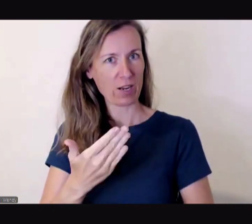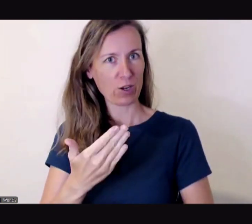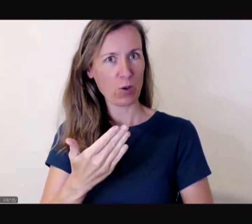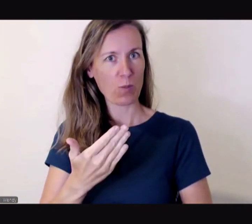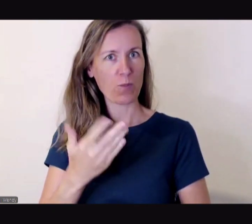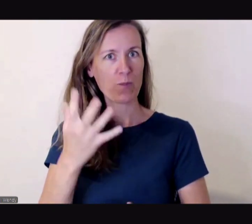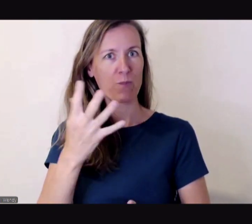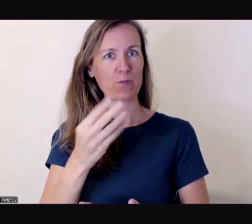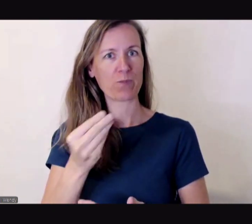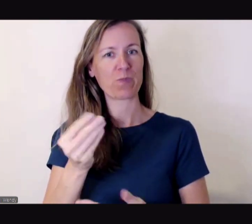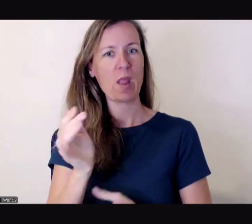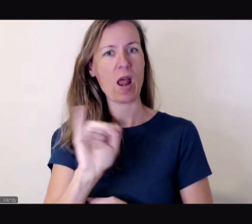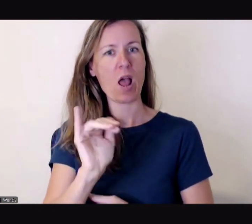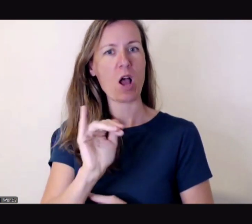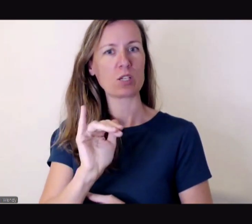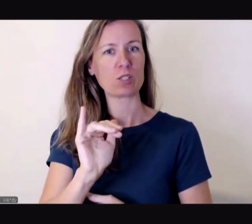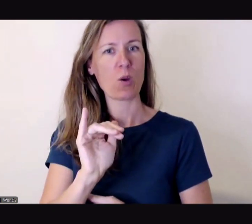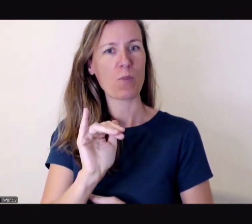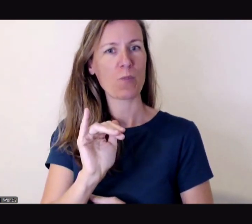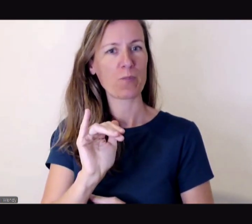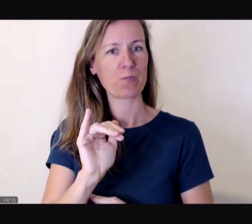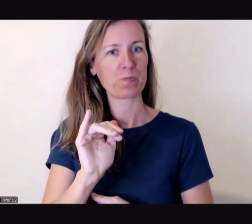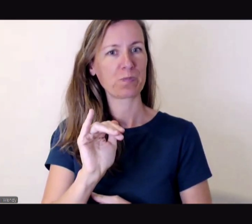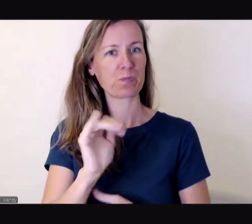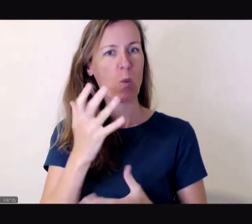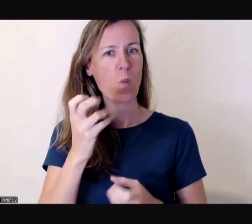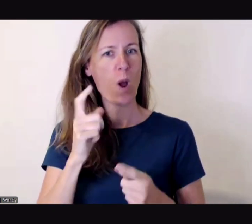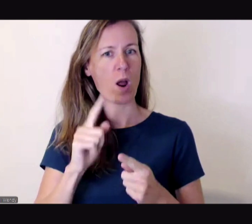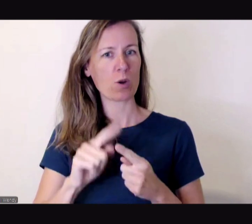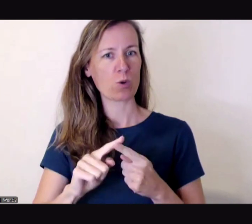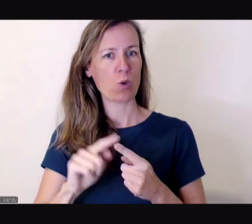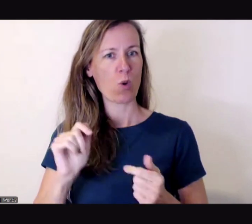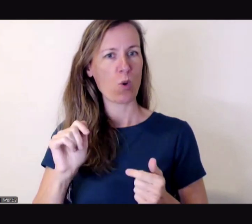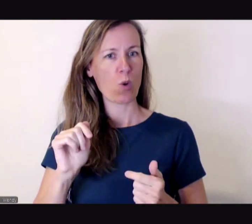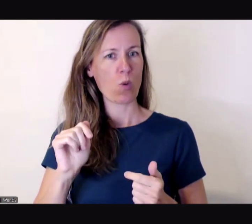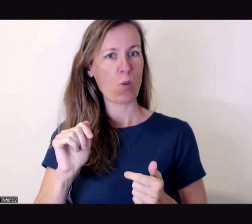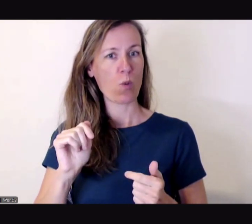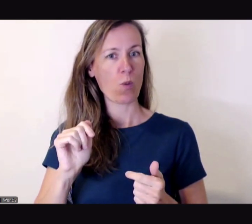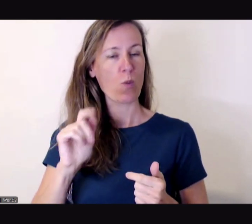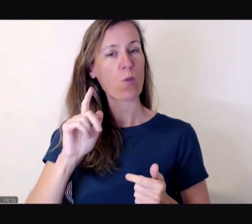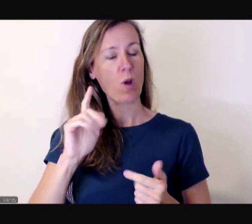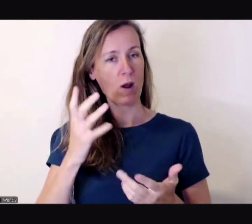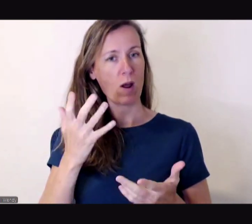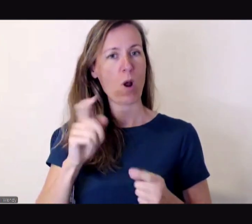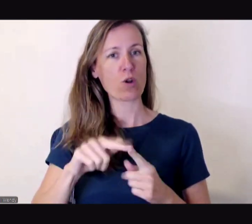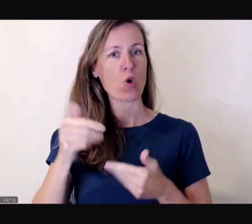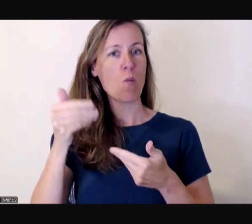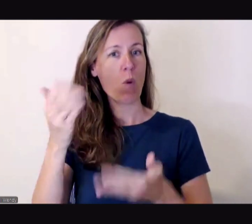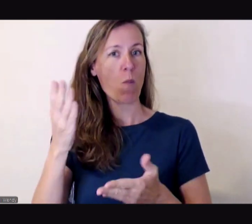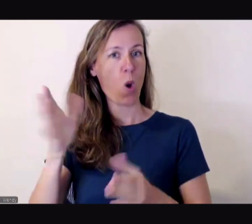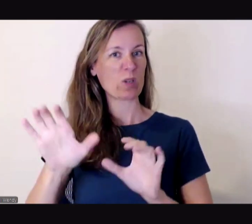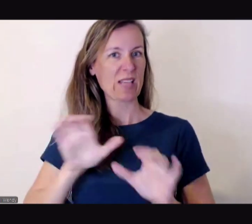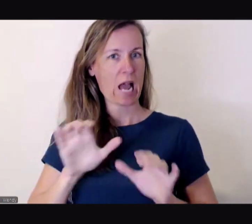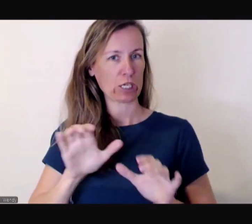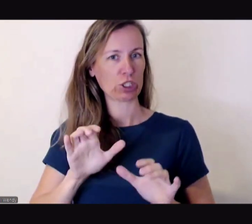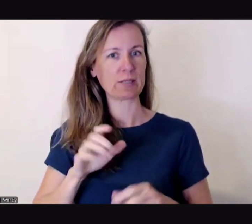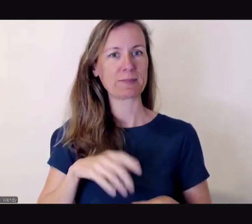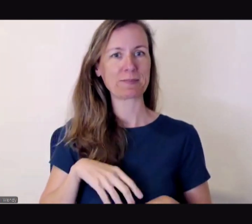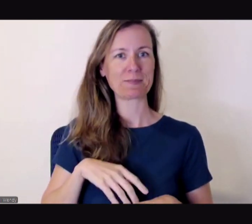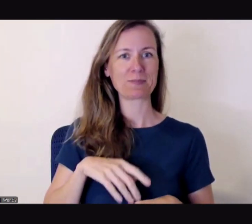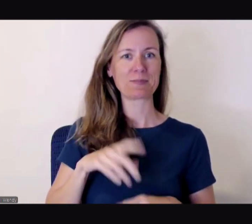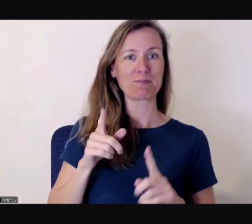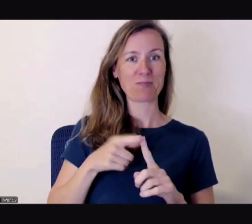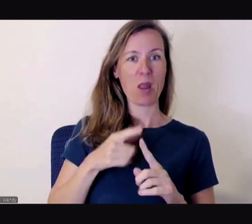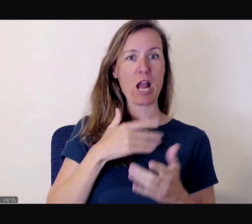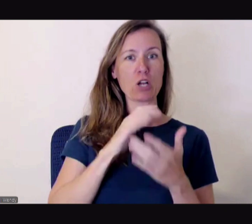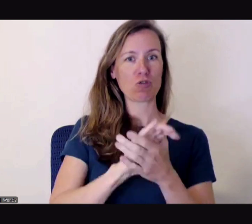congratulations go to all the newly elected town officials sworn in earlier tonight. Some of them have already sat through lots of those late-night work sessions and town